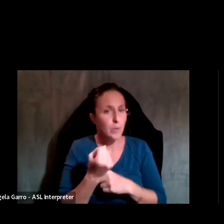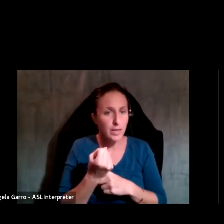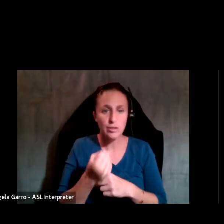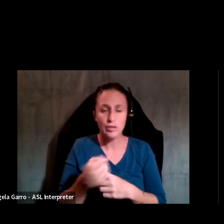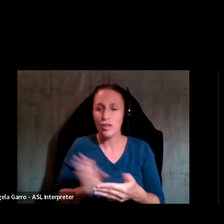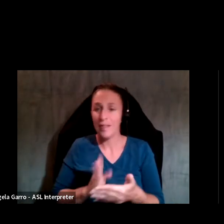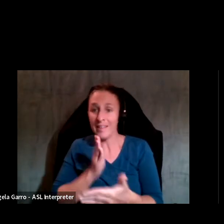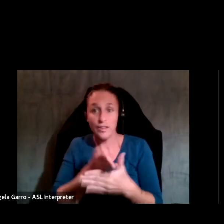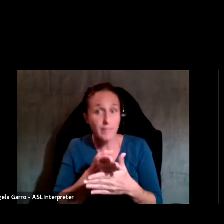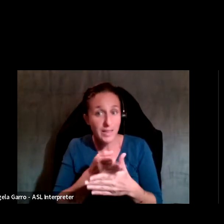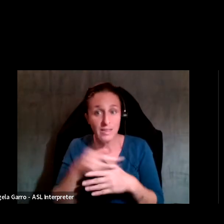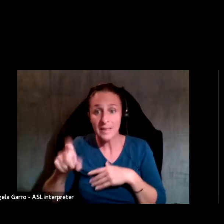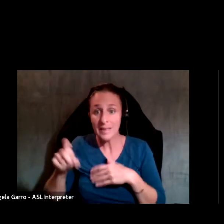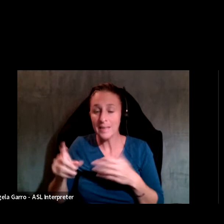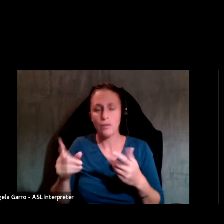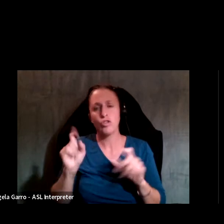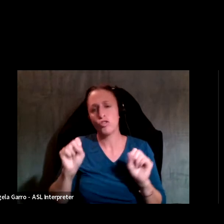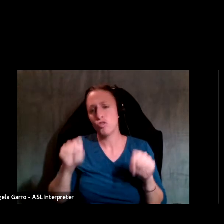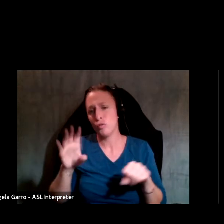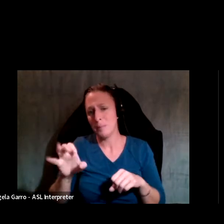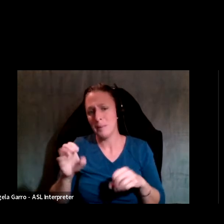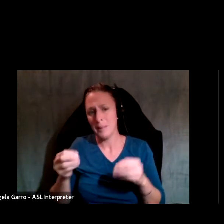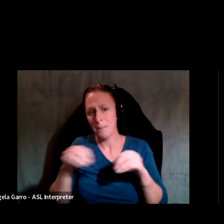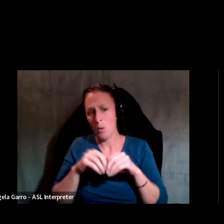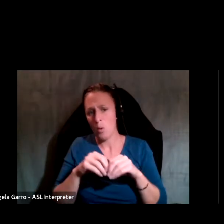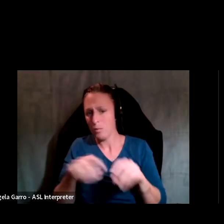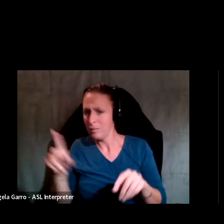interventions needed, there can be more. Did you want to add anything, Dr.